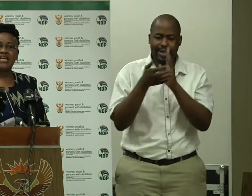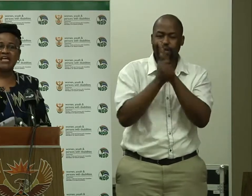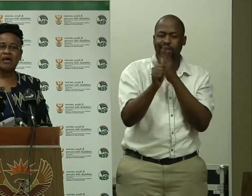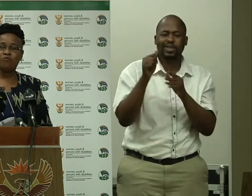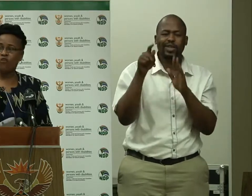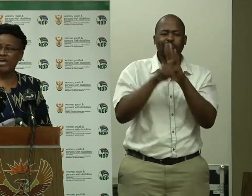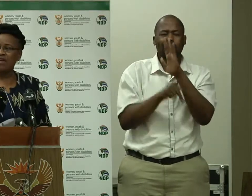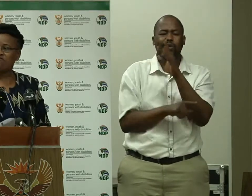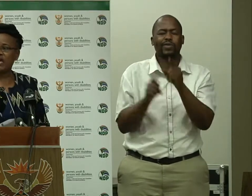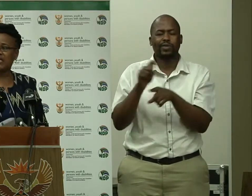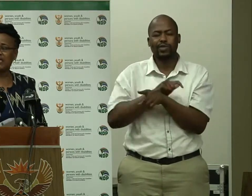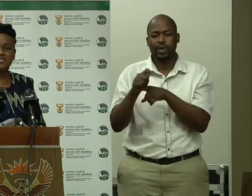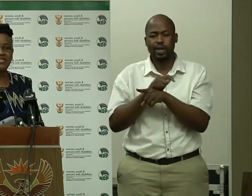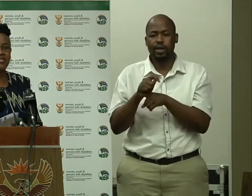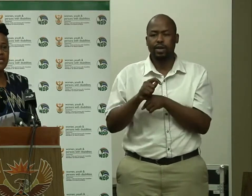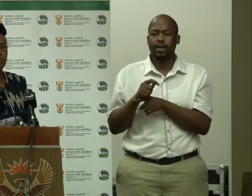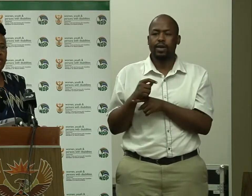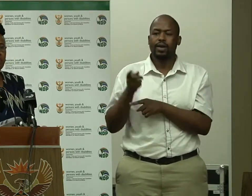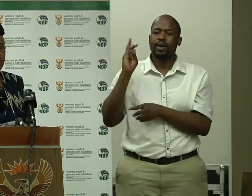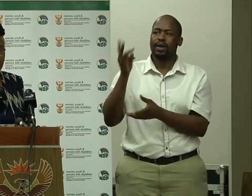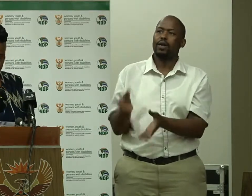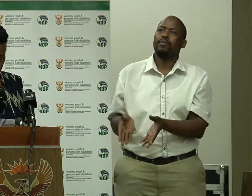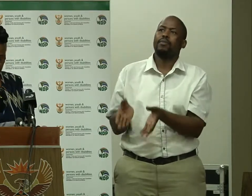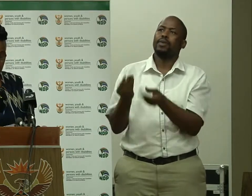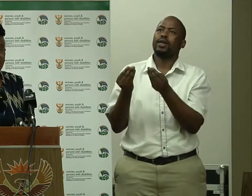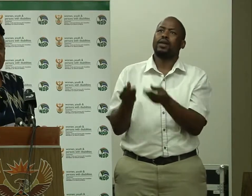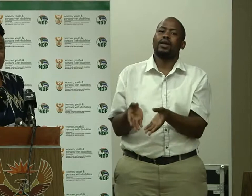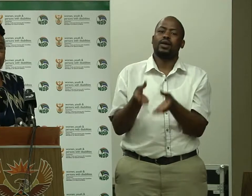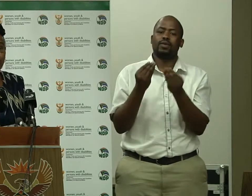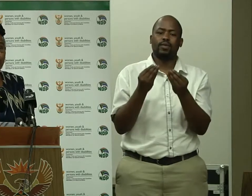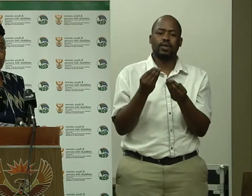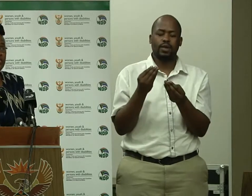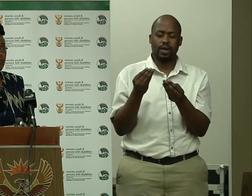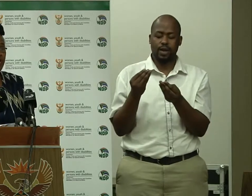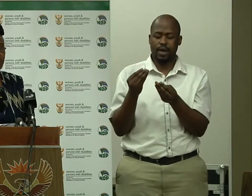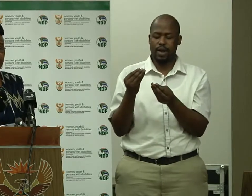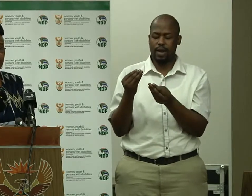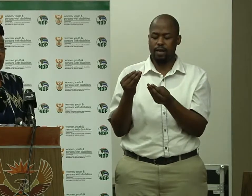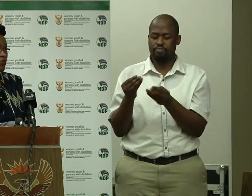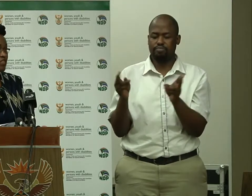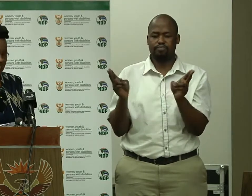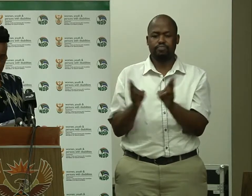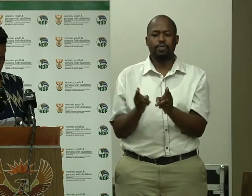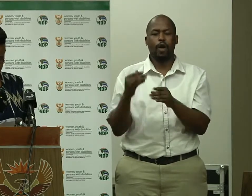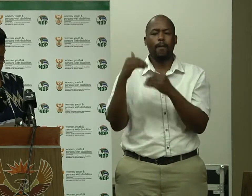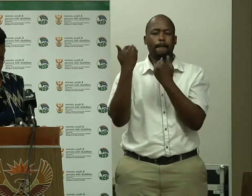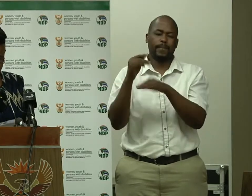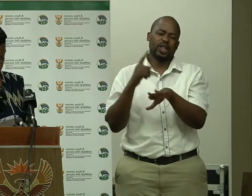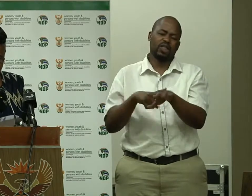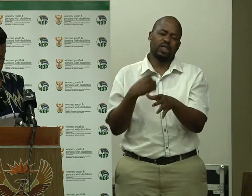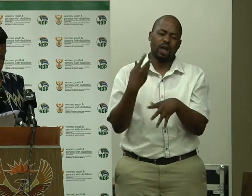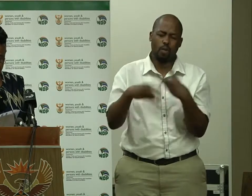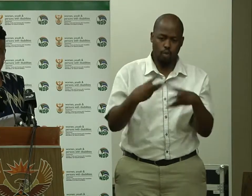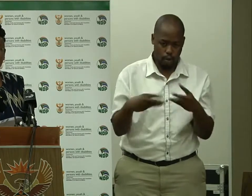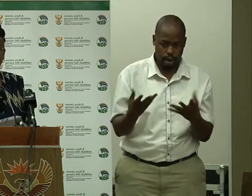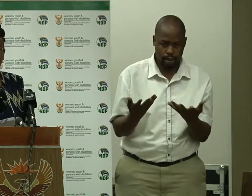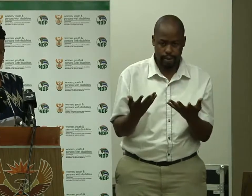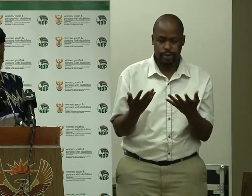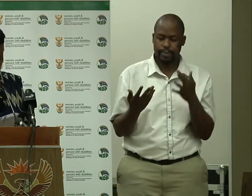training, and I'm forever getting part-time jobs or temporary jobs. They're not getting jobs. So